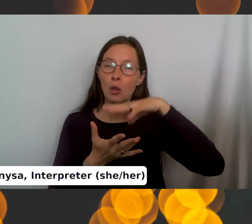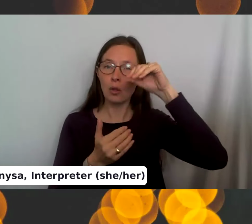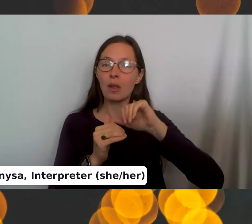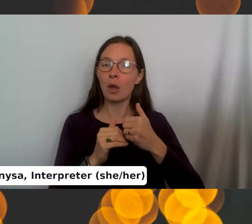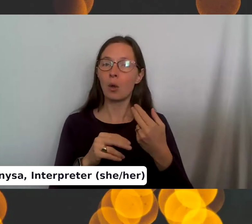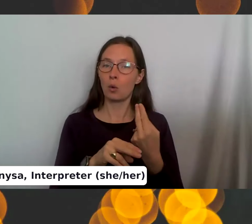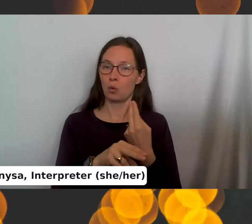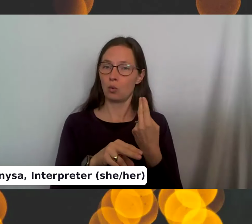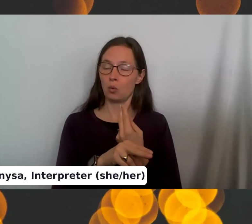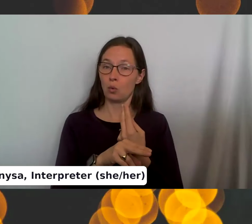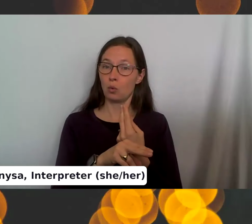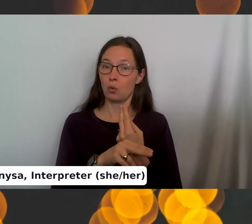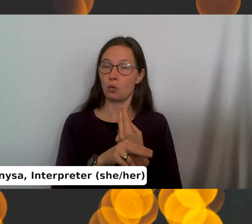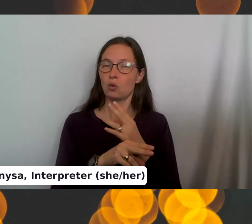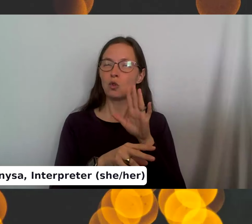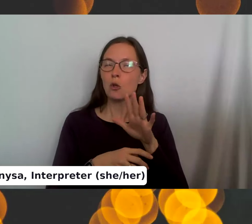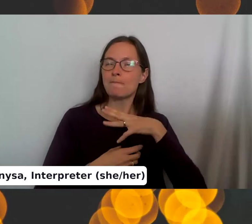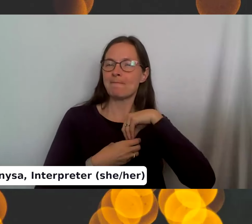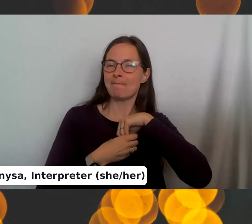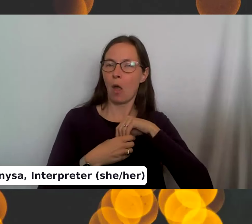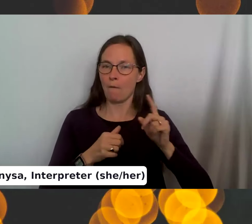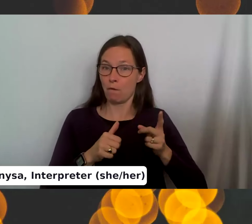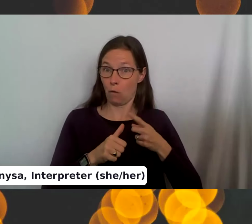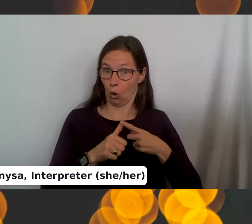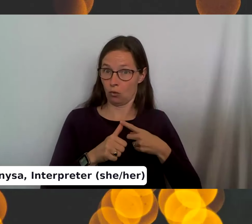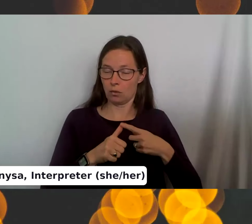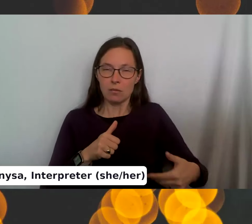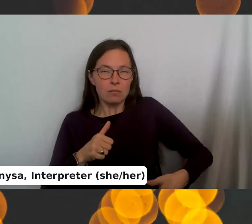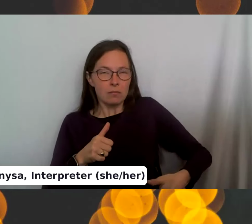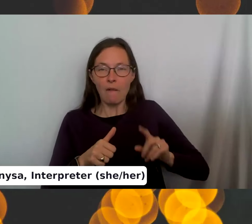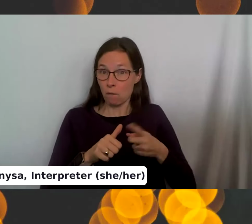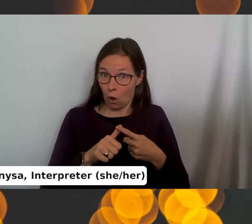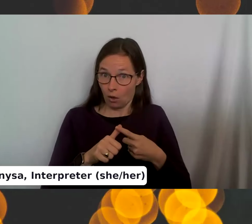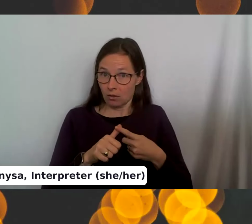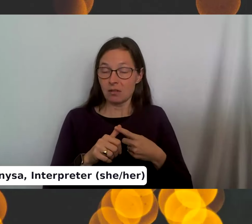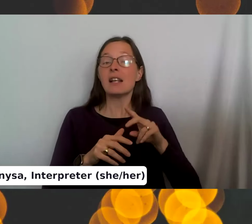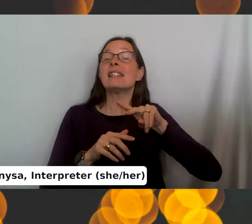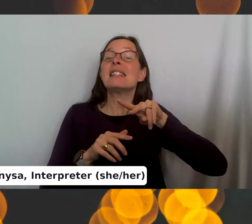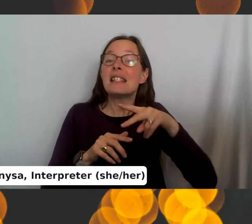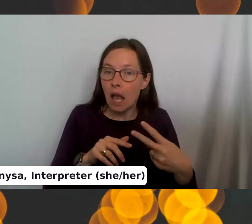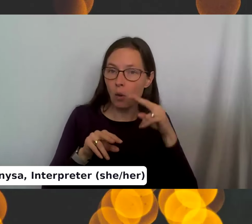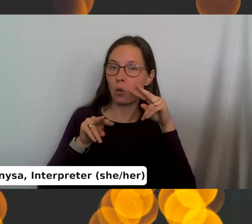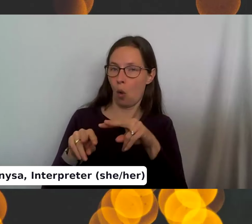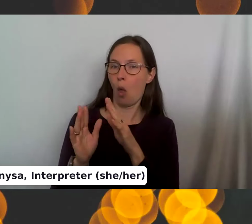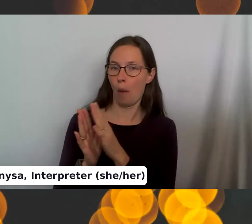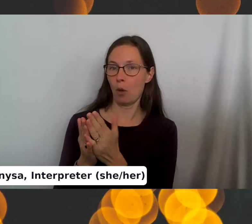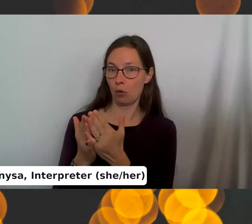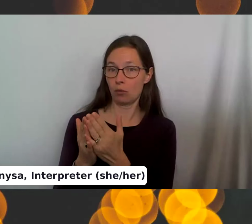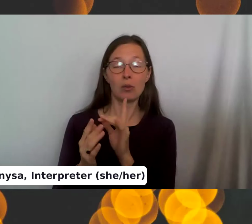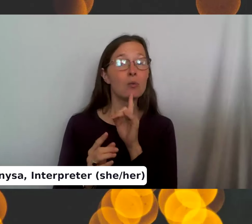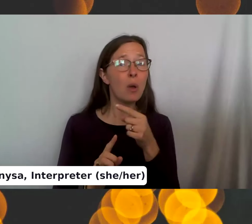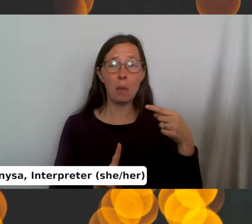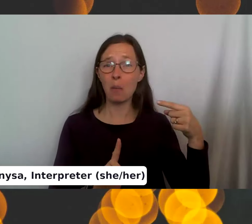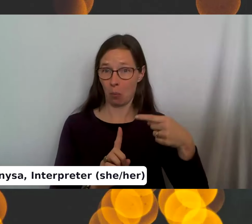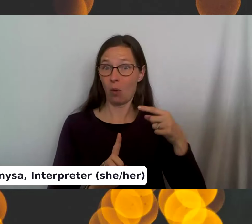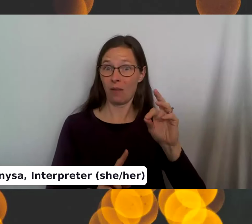intuition first and then consult the book. Because the whole thing about tarot, in